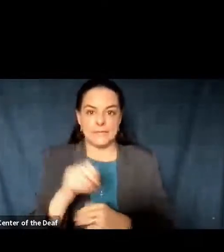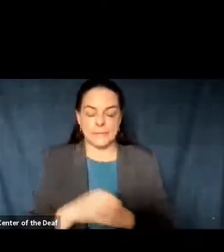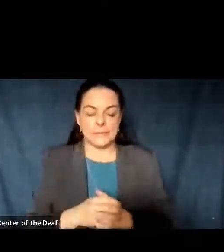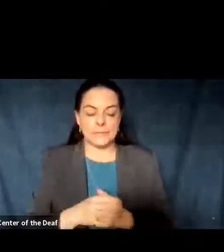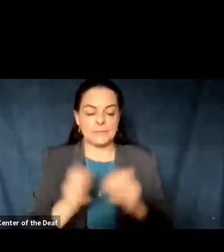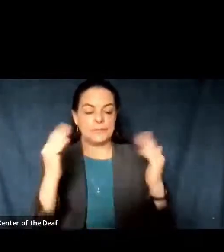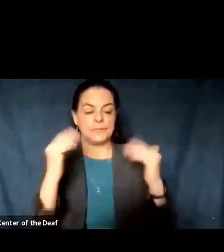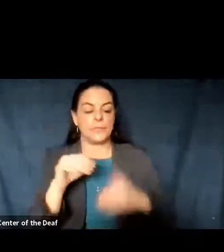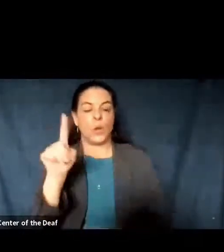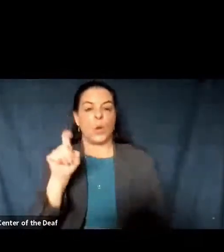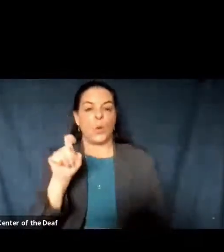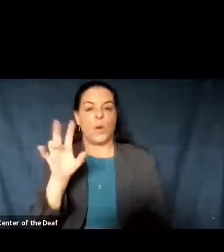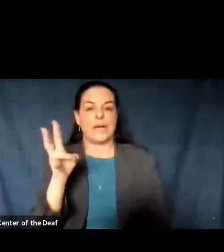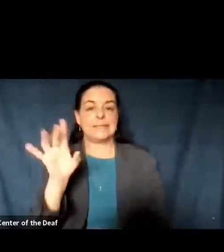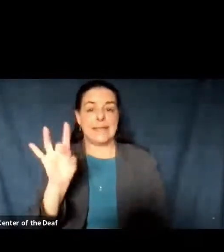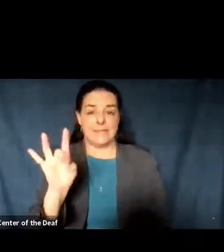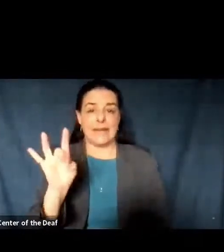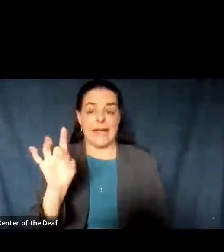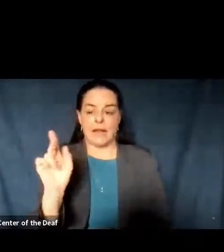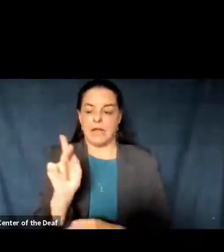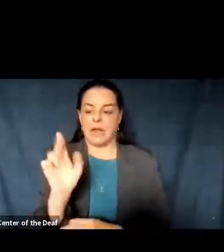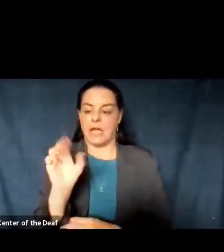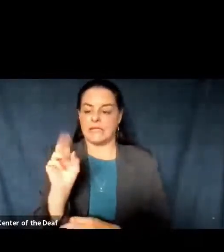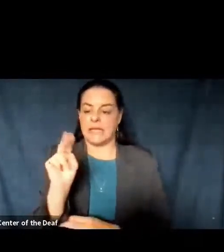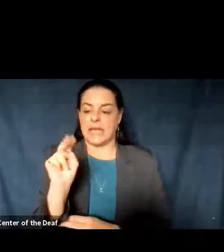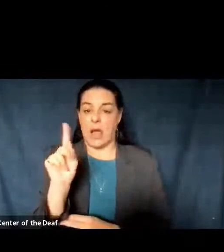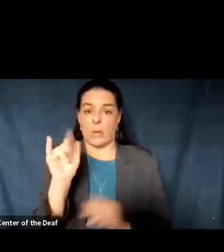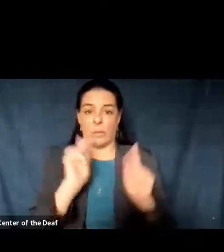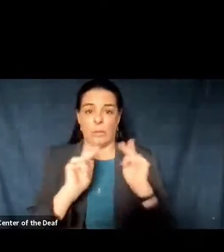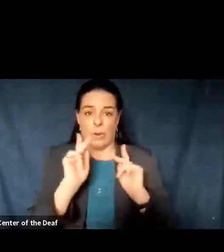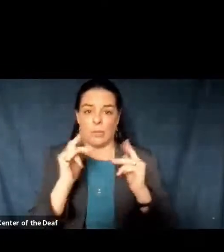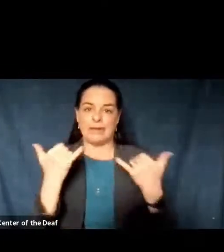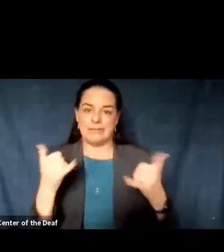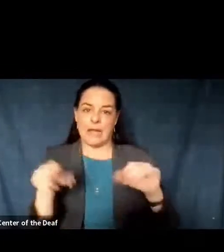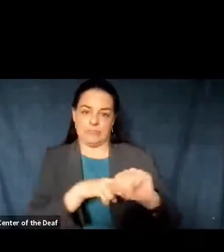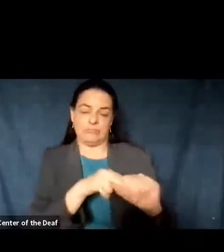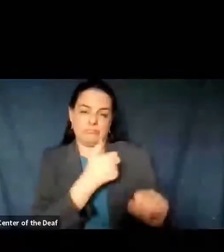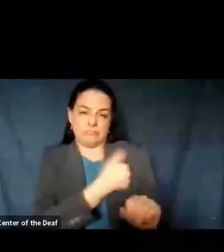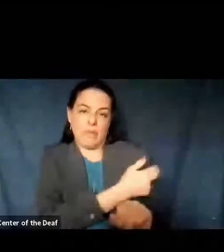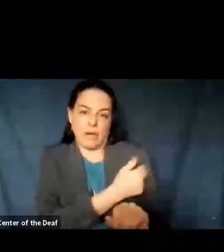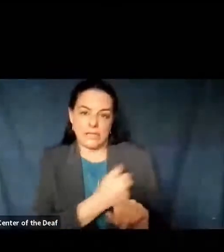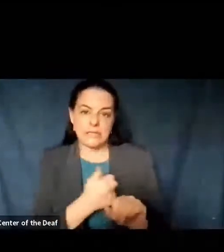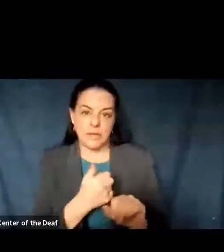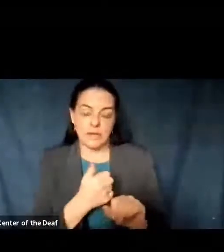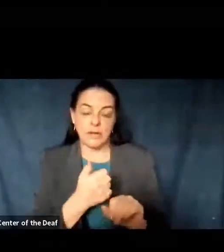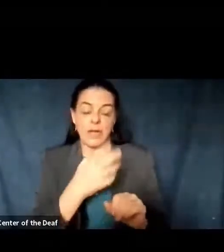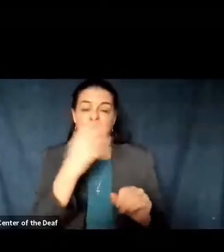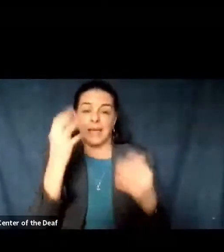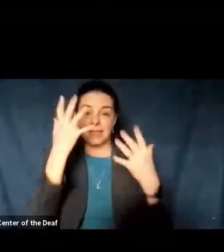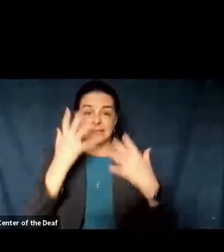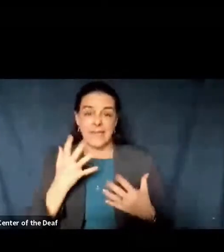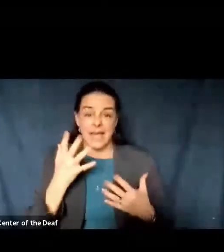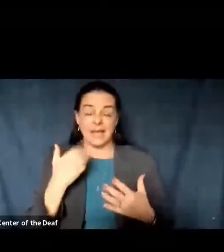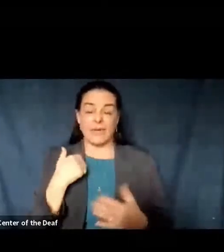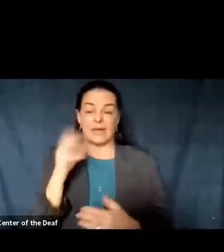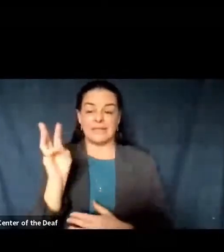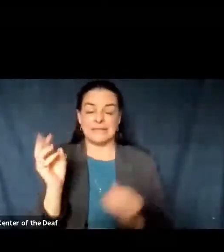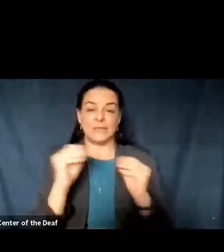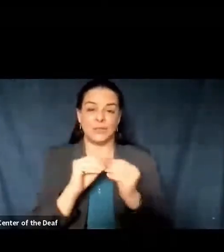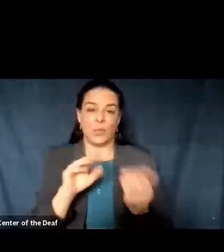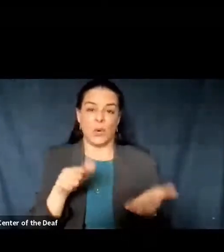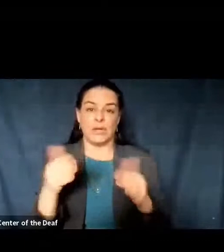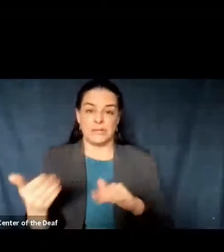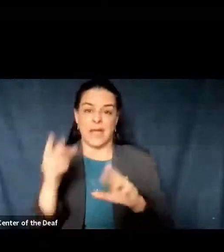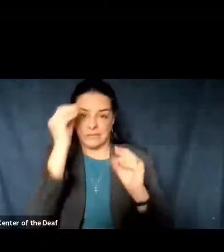178 Knox County residents are currently hospitalized. And sadly, we have 6 additional deaths to report today, raising our